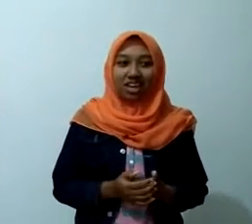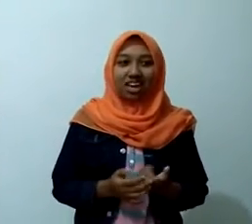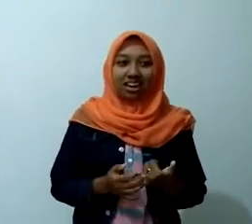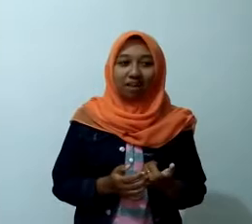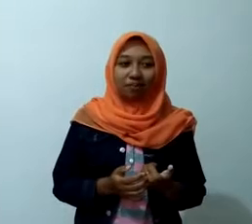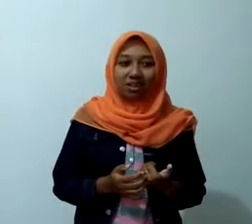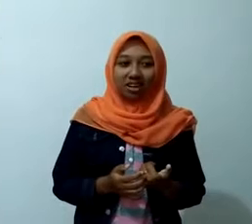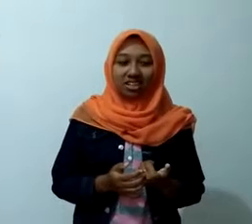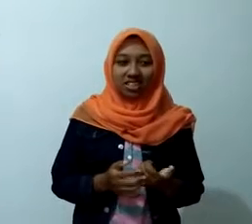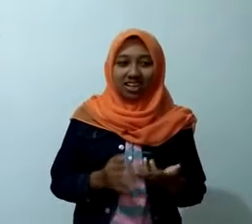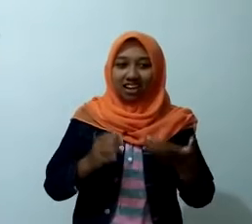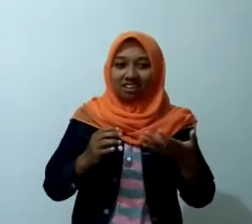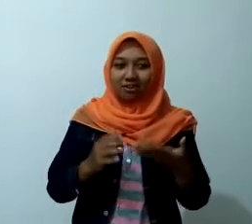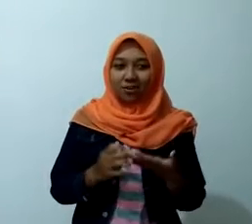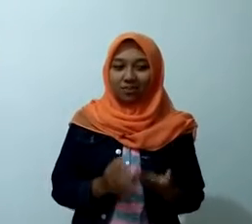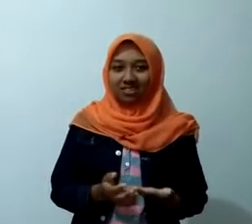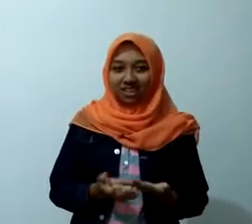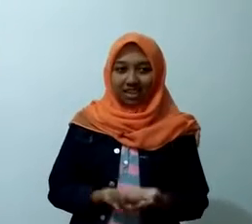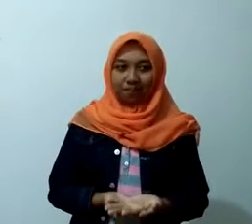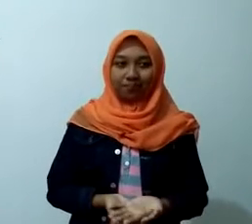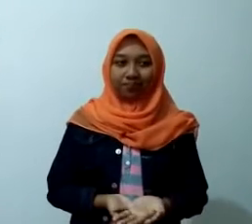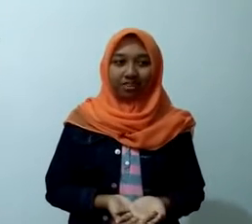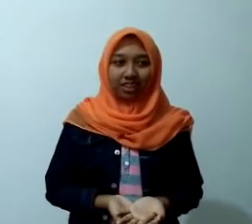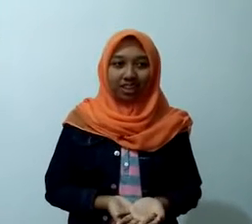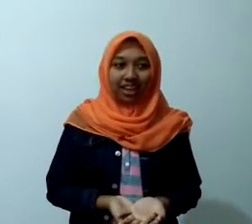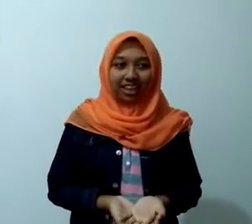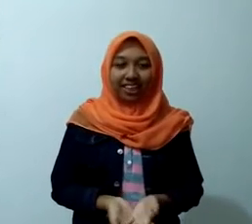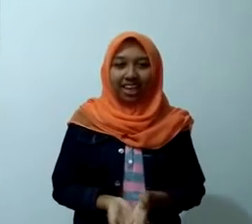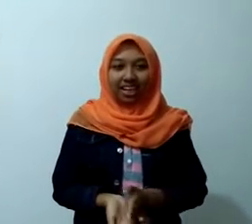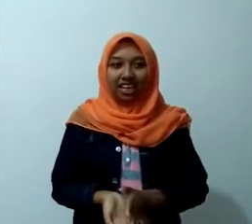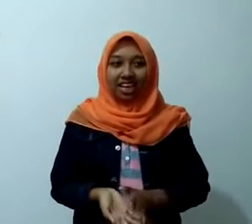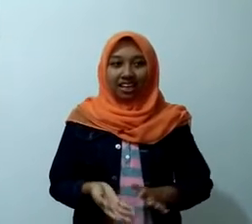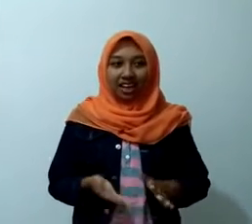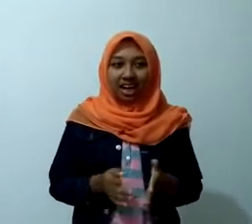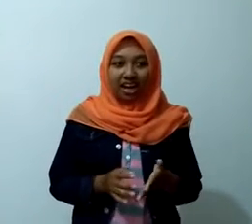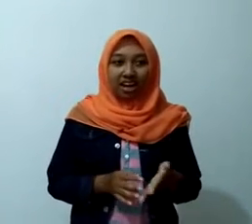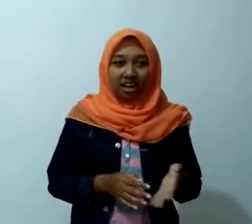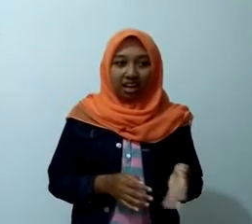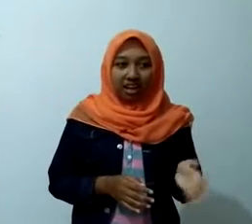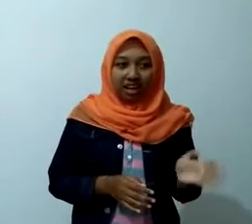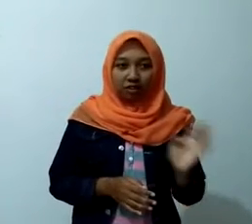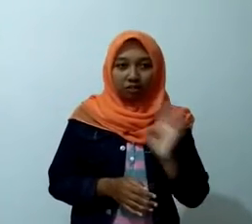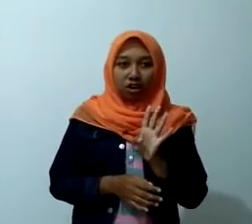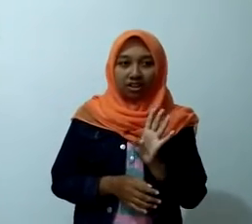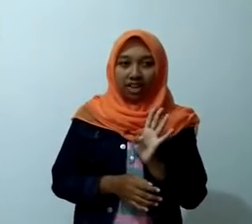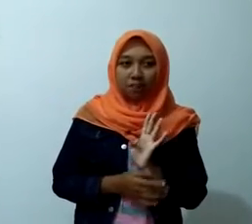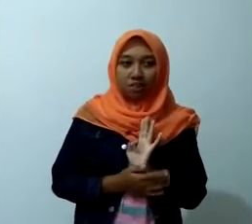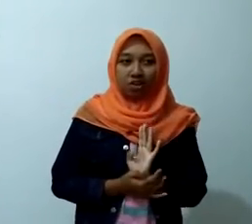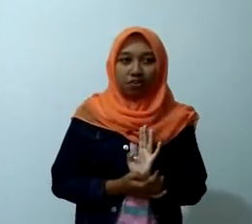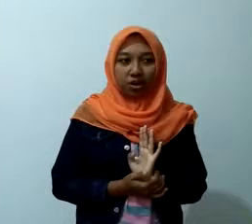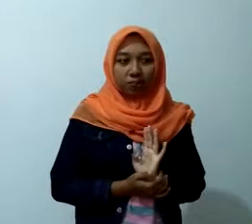and to be able to understand other people saying. And then there are 4 types